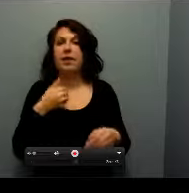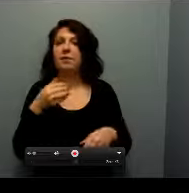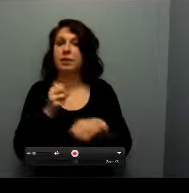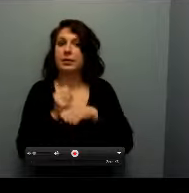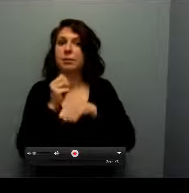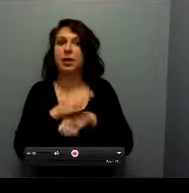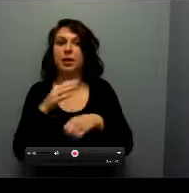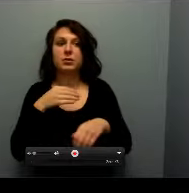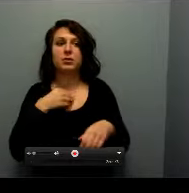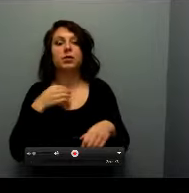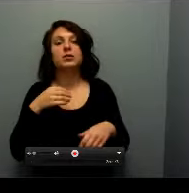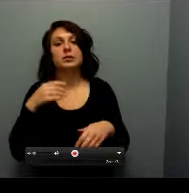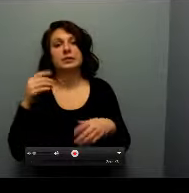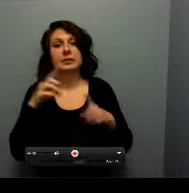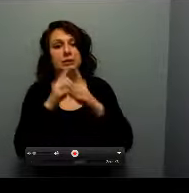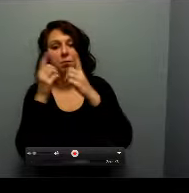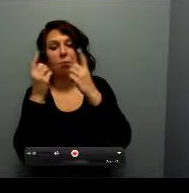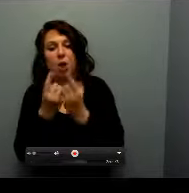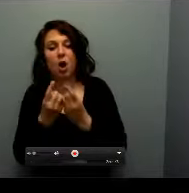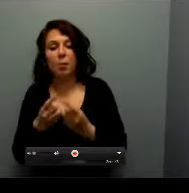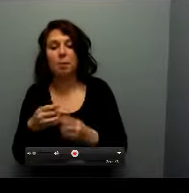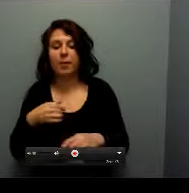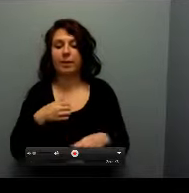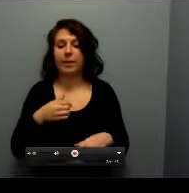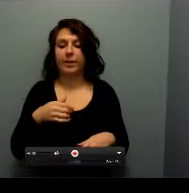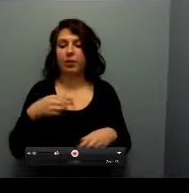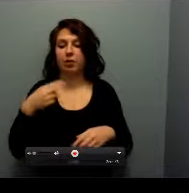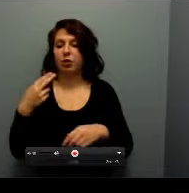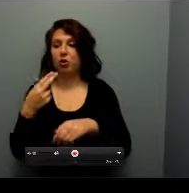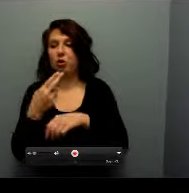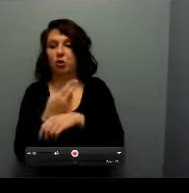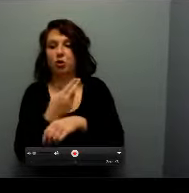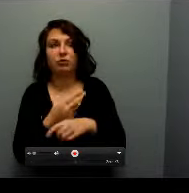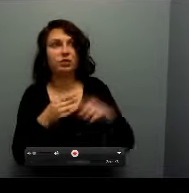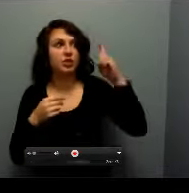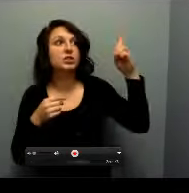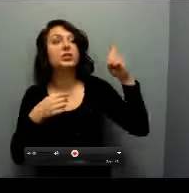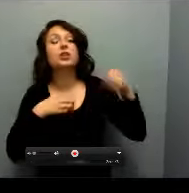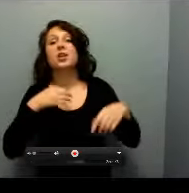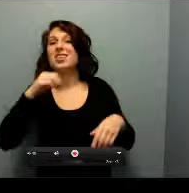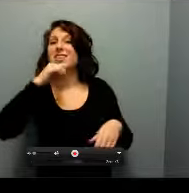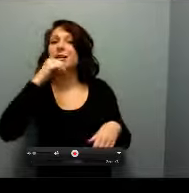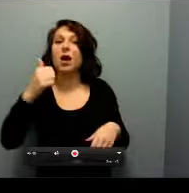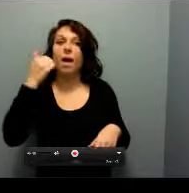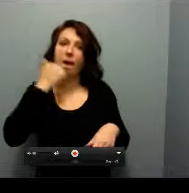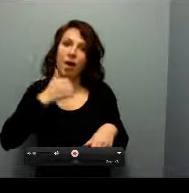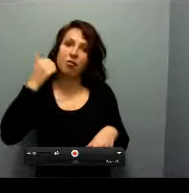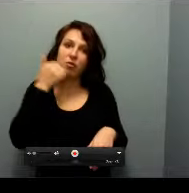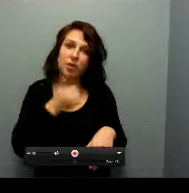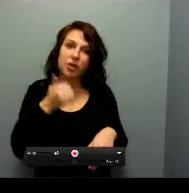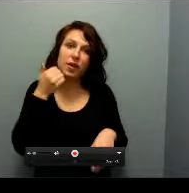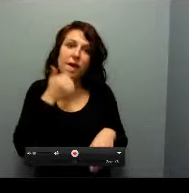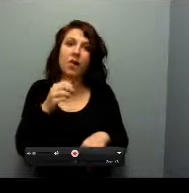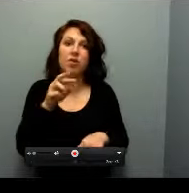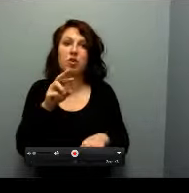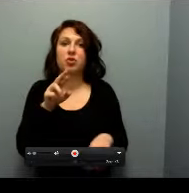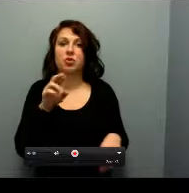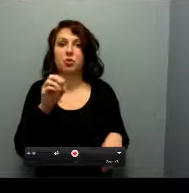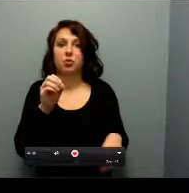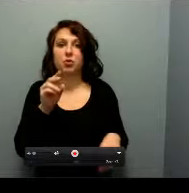university. So in other words, these are not routine, day-to-day things that somebody just comes in and does every